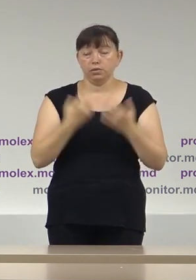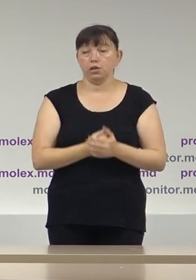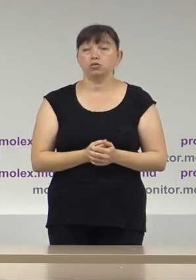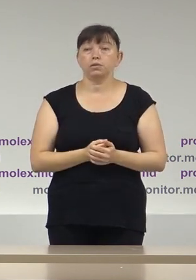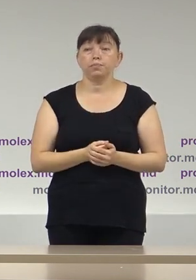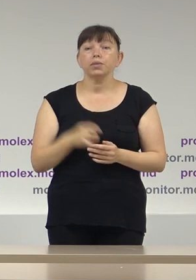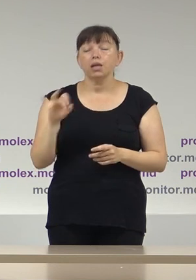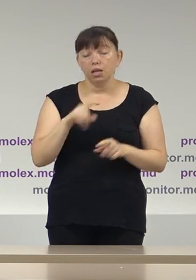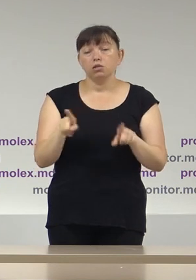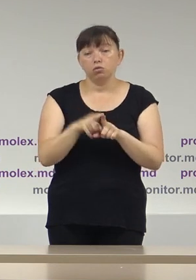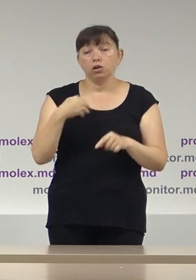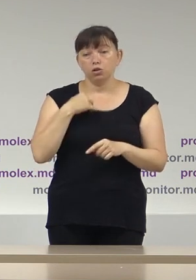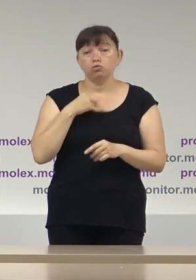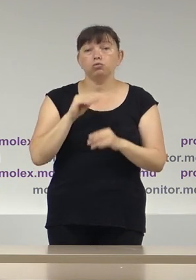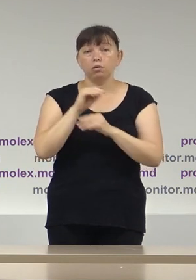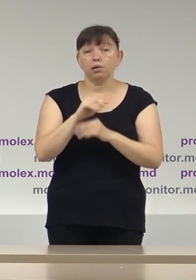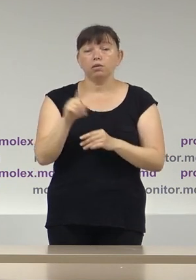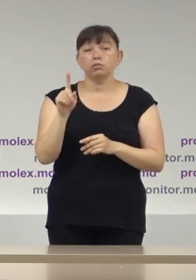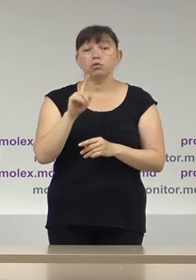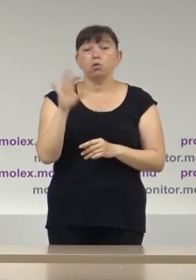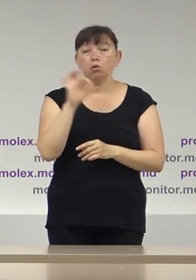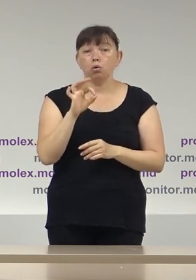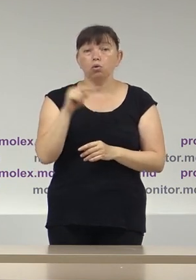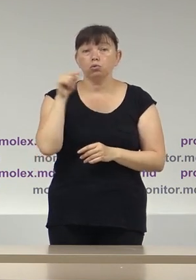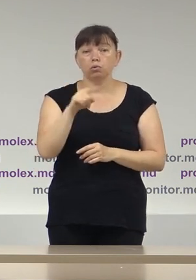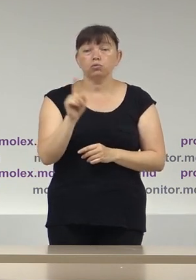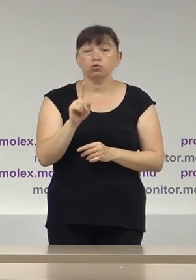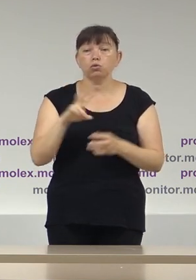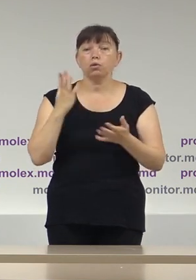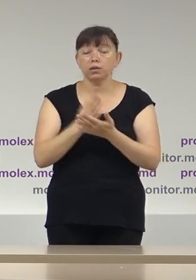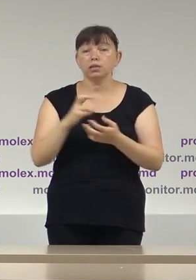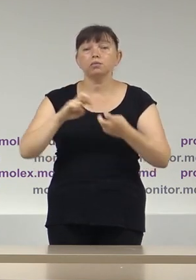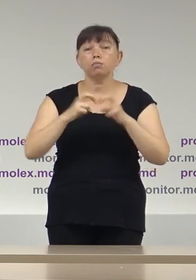with the naked eye. And of course, I would also refer to